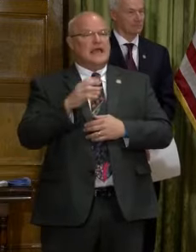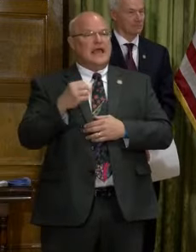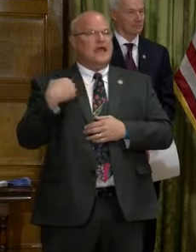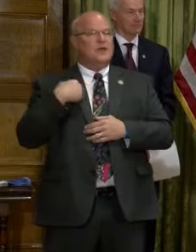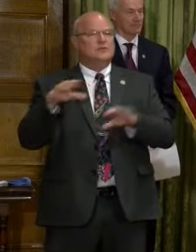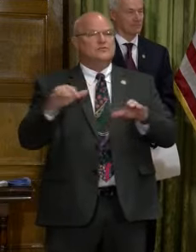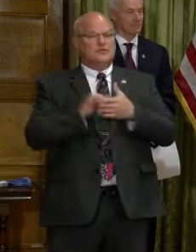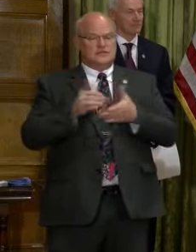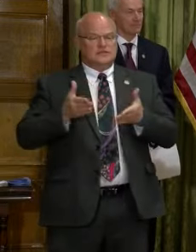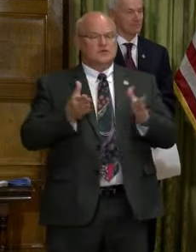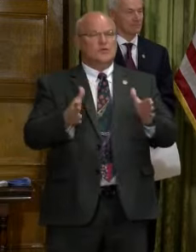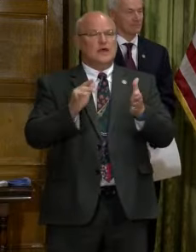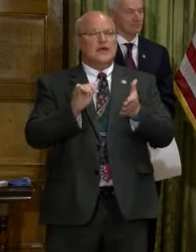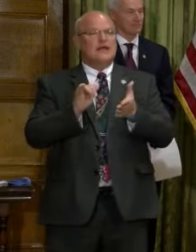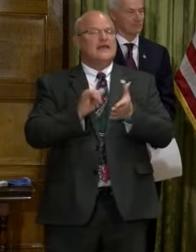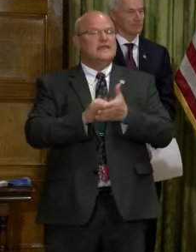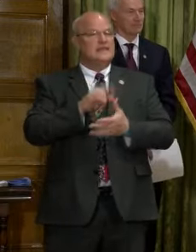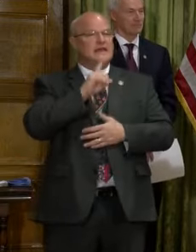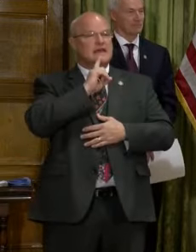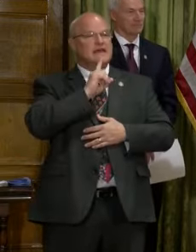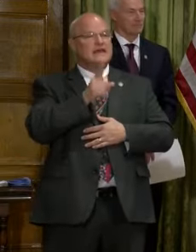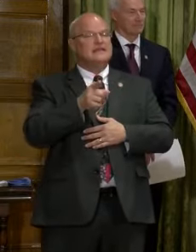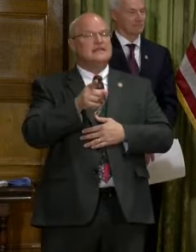we'll do this in a way that